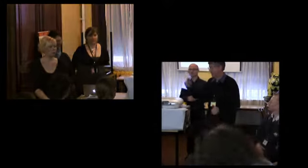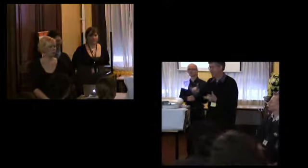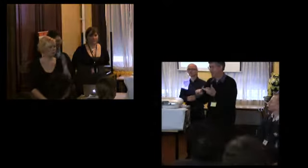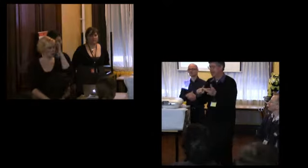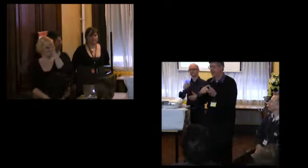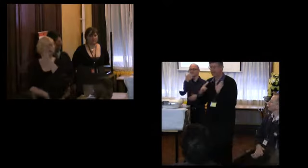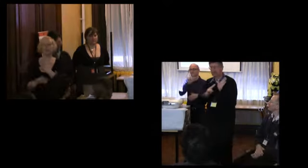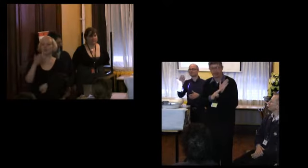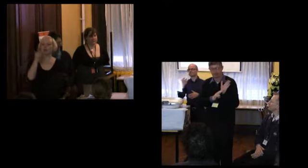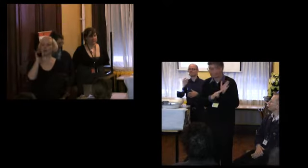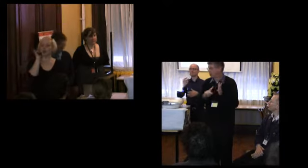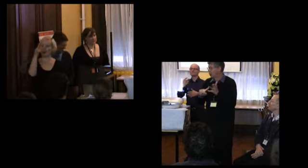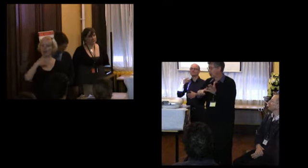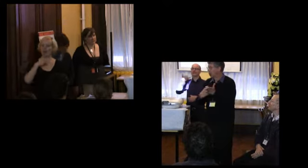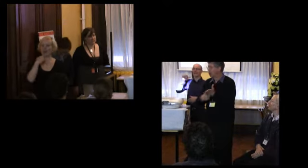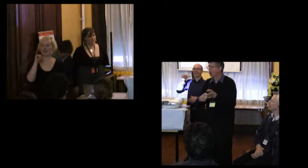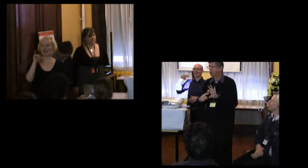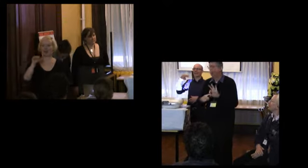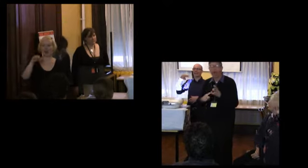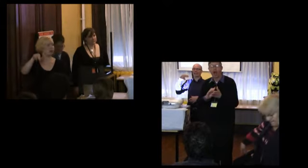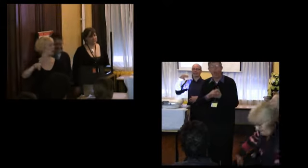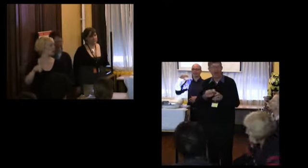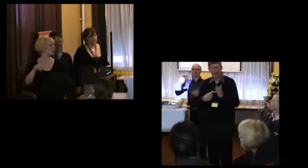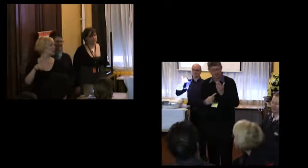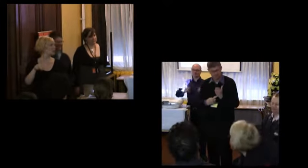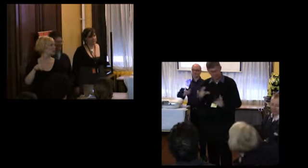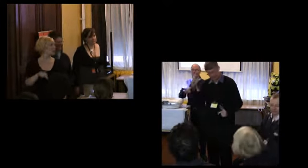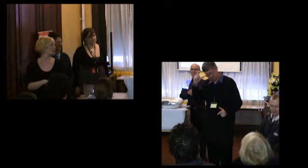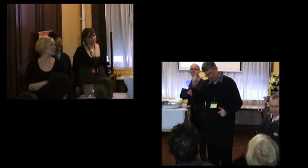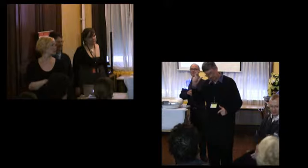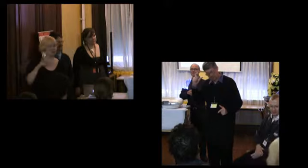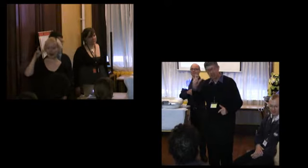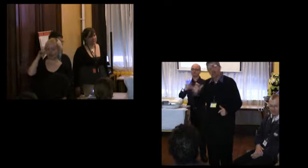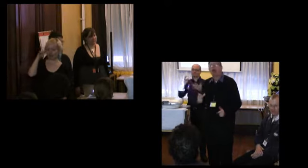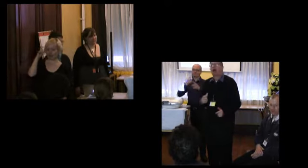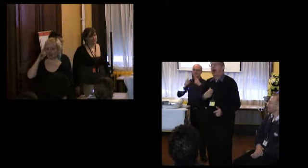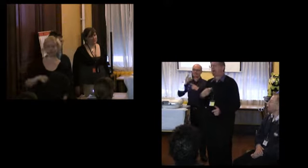Good morning, my name is Ian Urquhart.